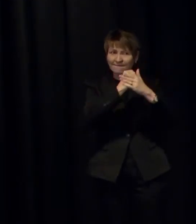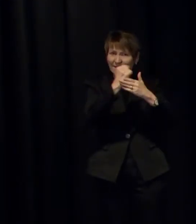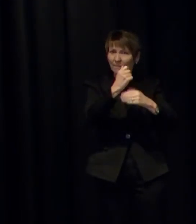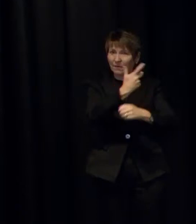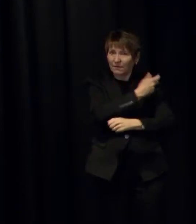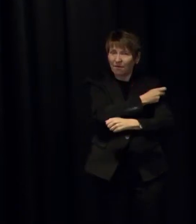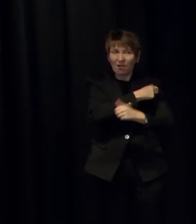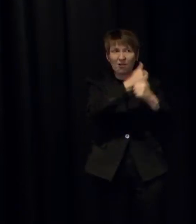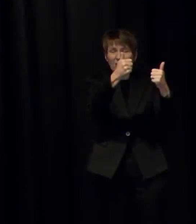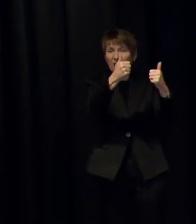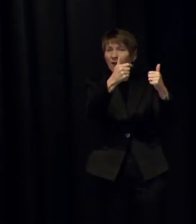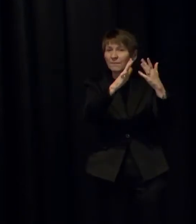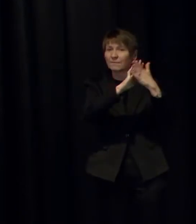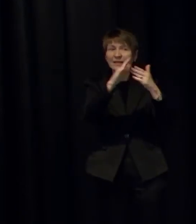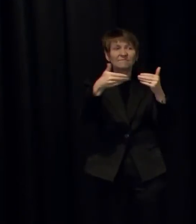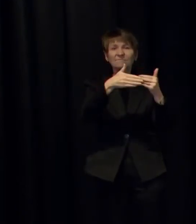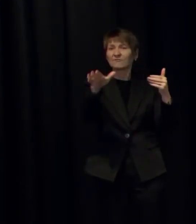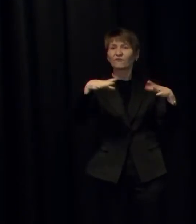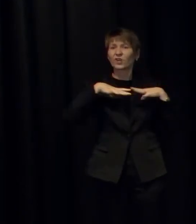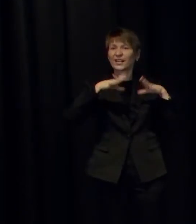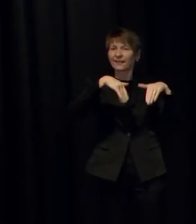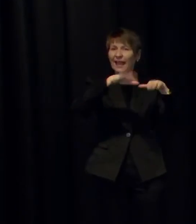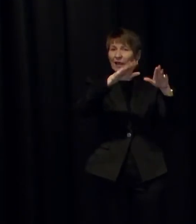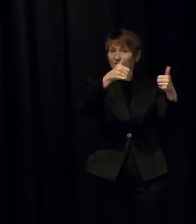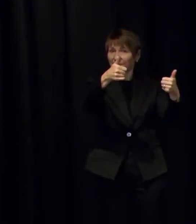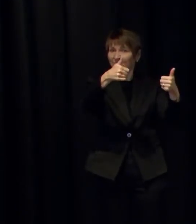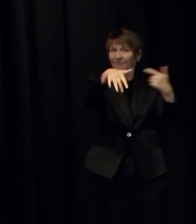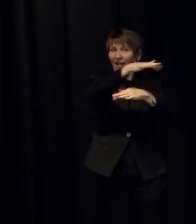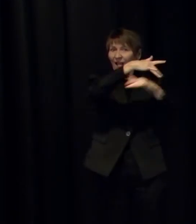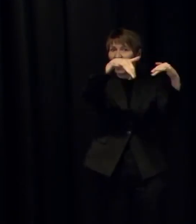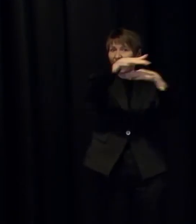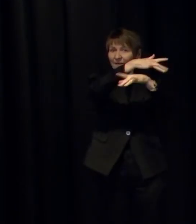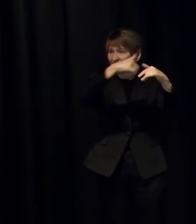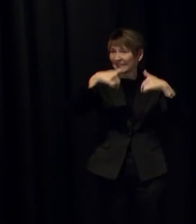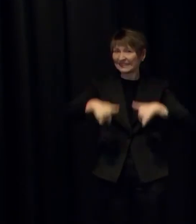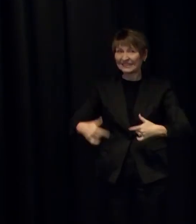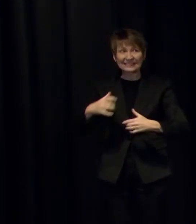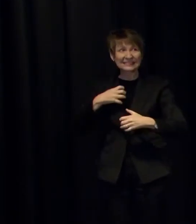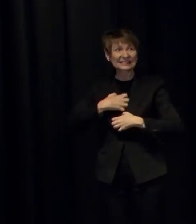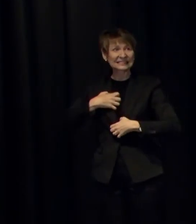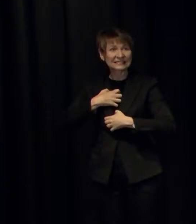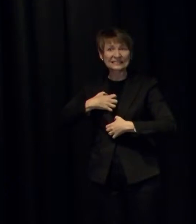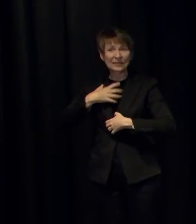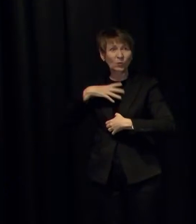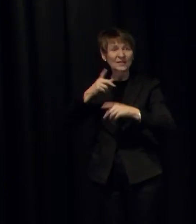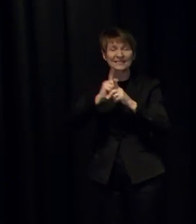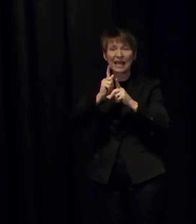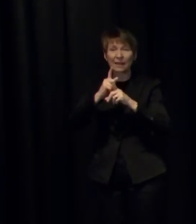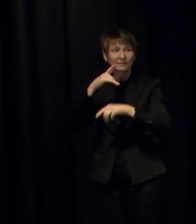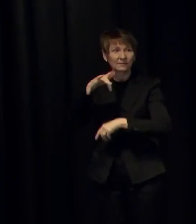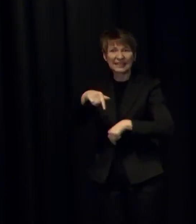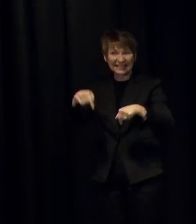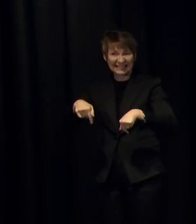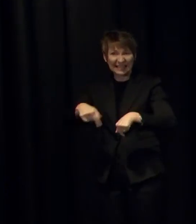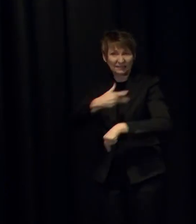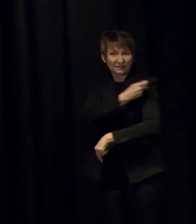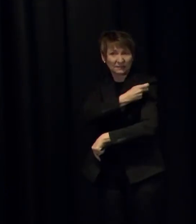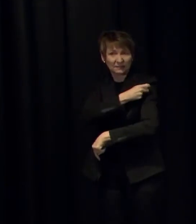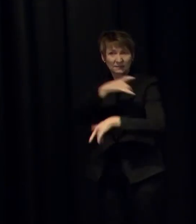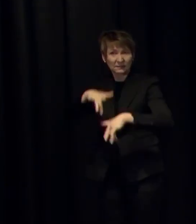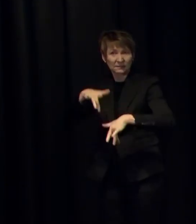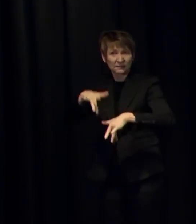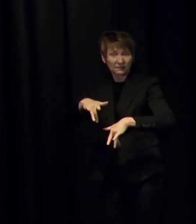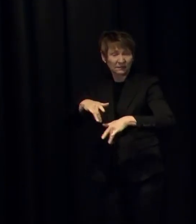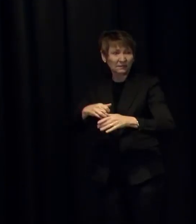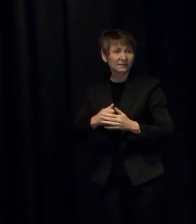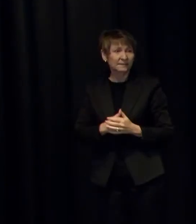health system by virtue of that. But they had freedoms at 30 or 35%, those that were double vaccinated. And what I'm asking is why are those who are double